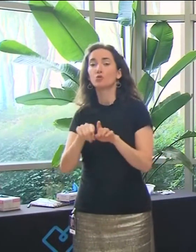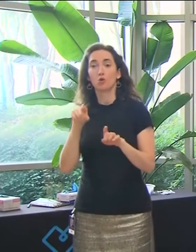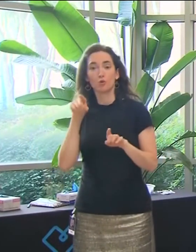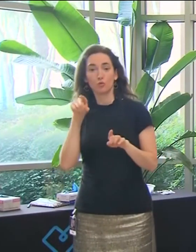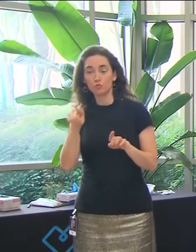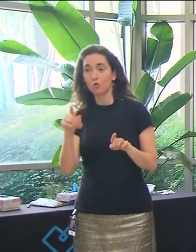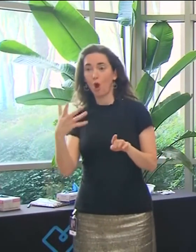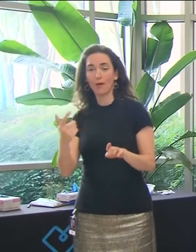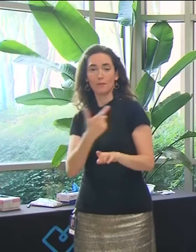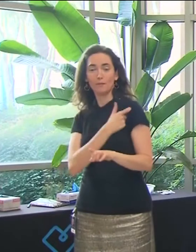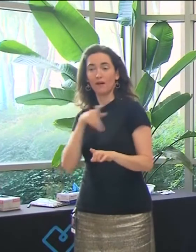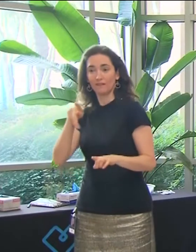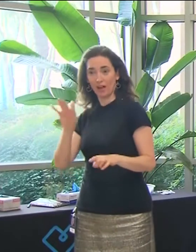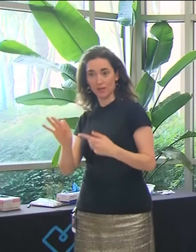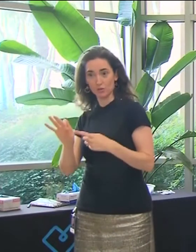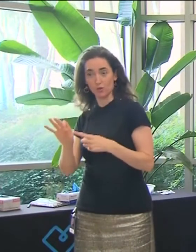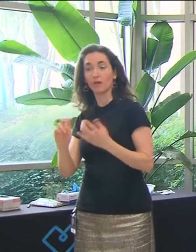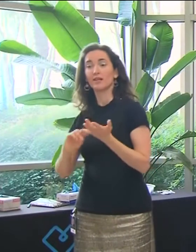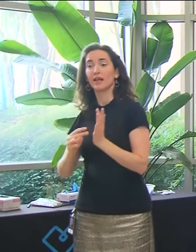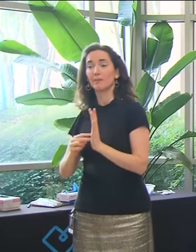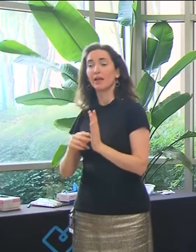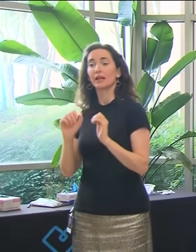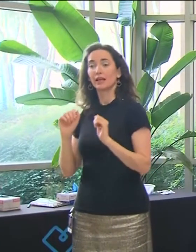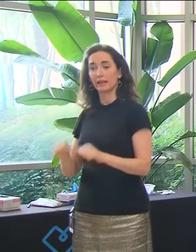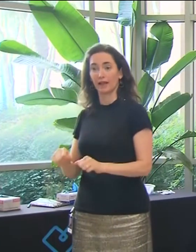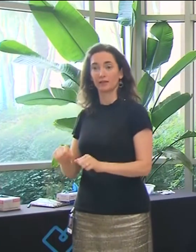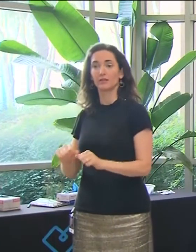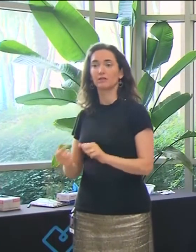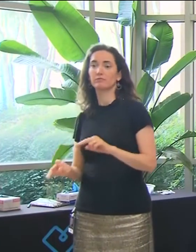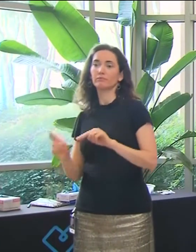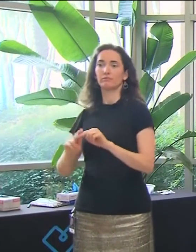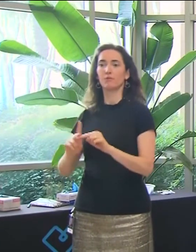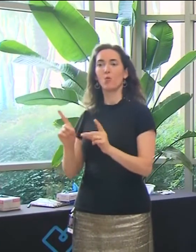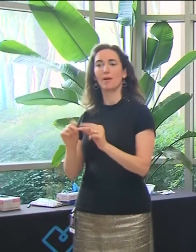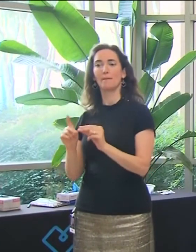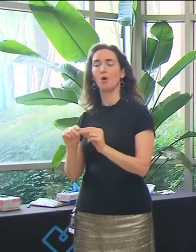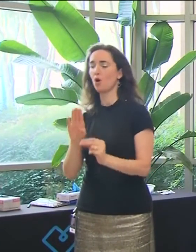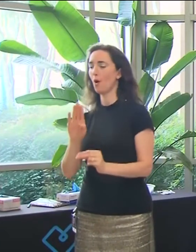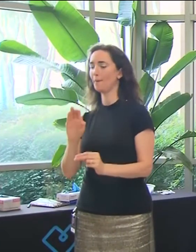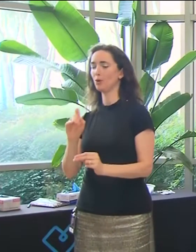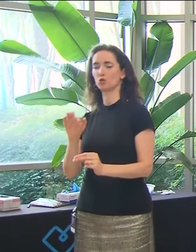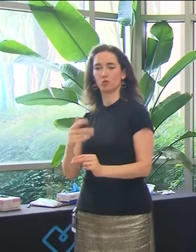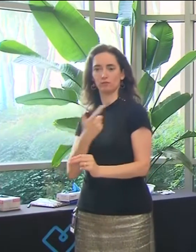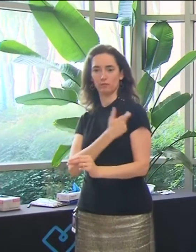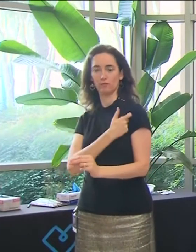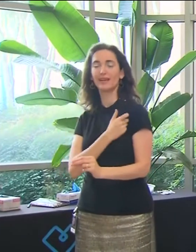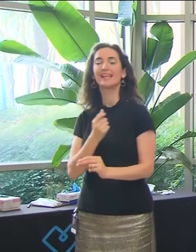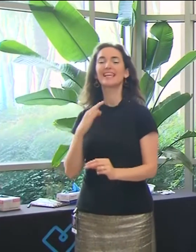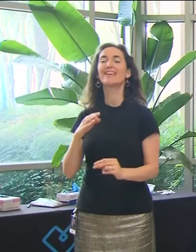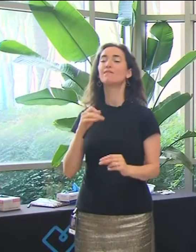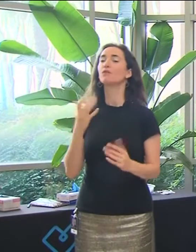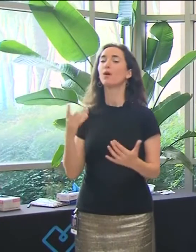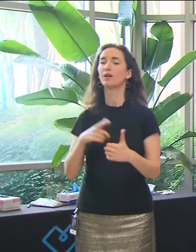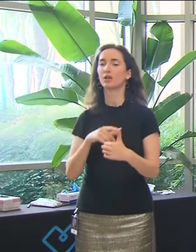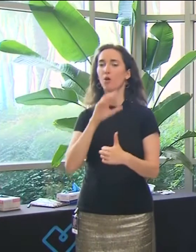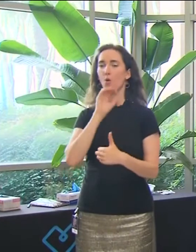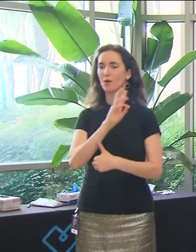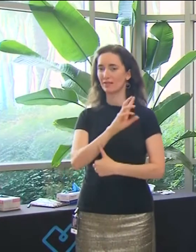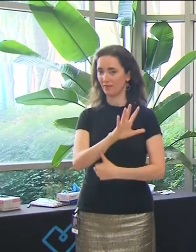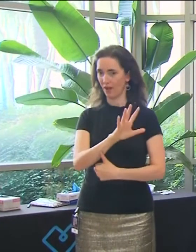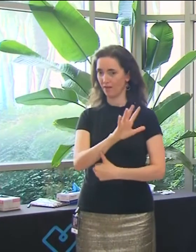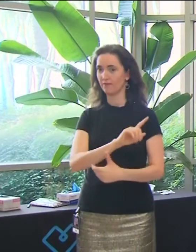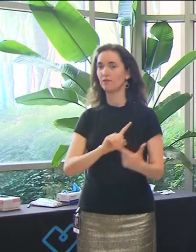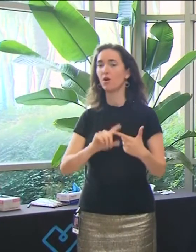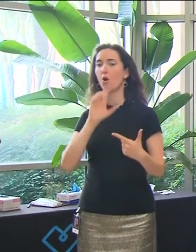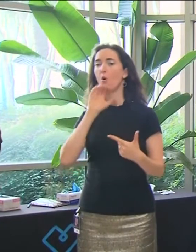booster if, in fact, you are over 65, or if you are 18 and older and you have a comorbid health condition